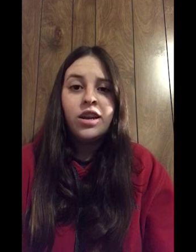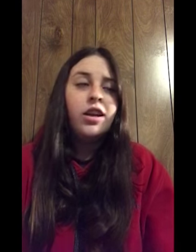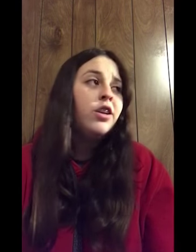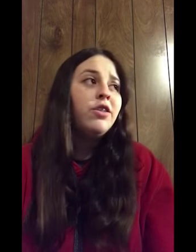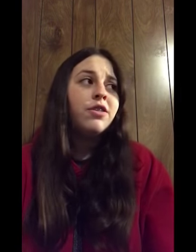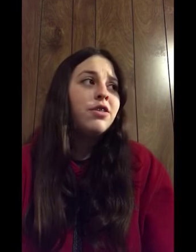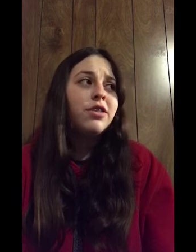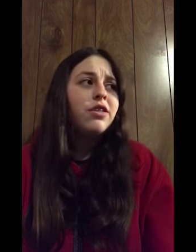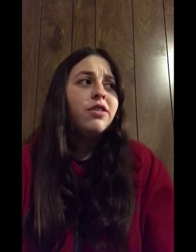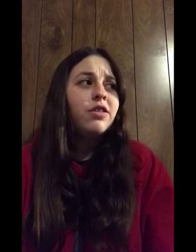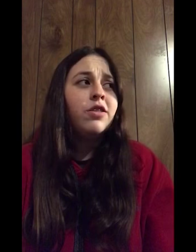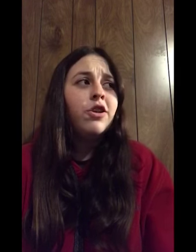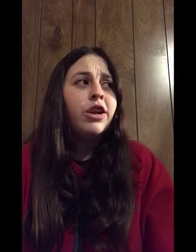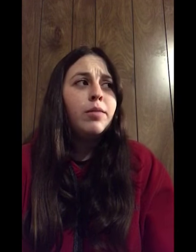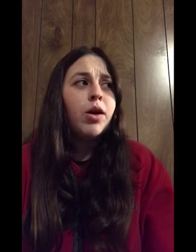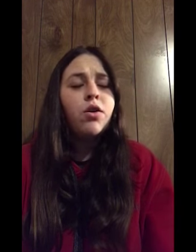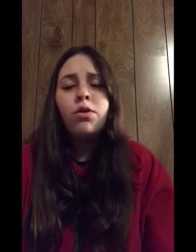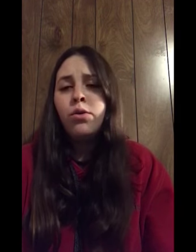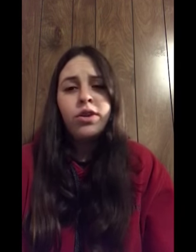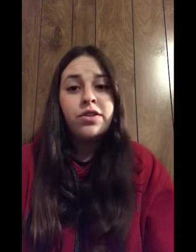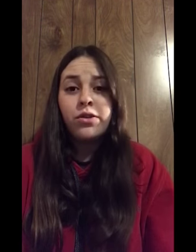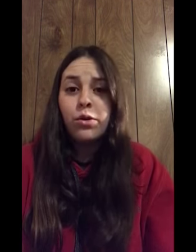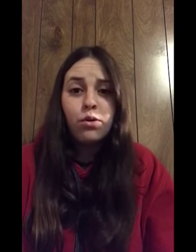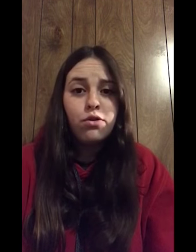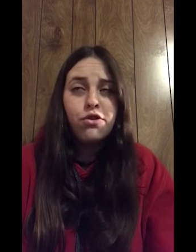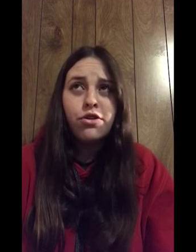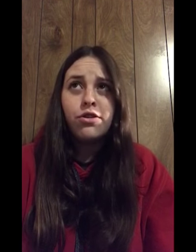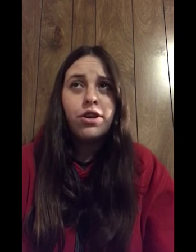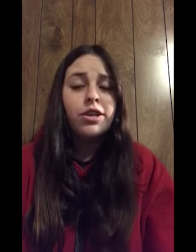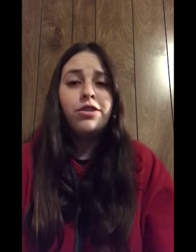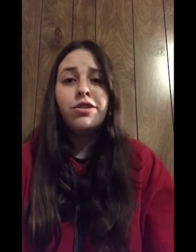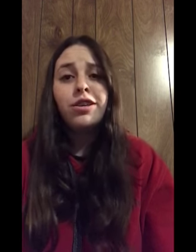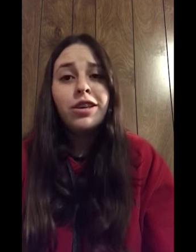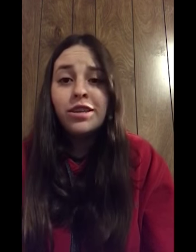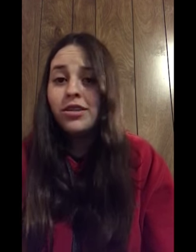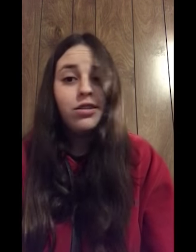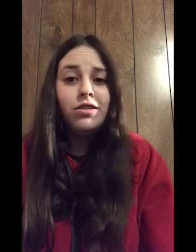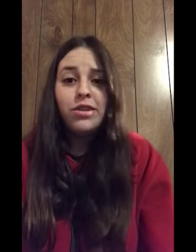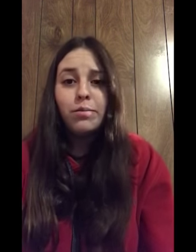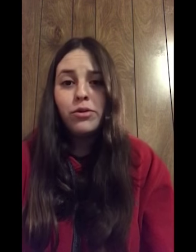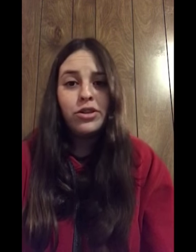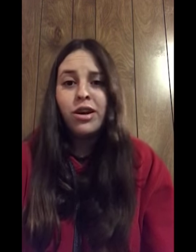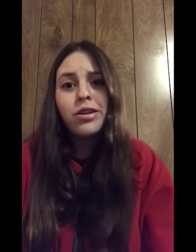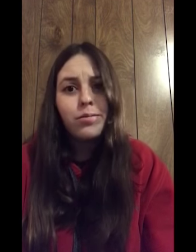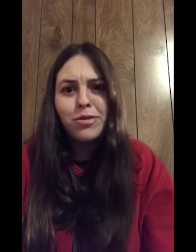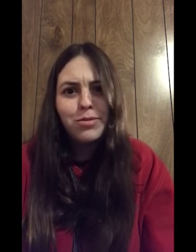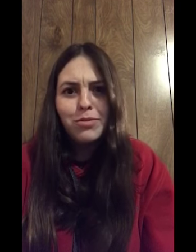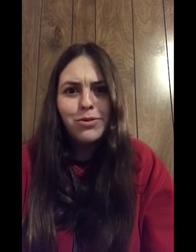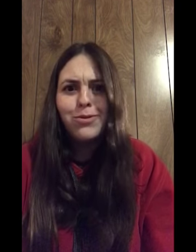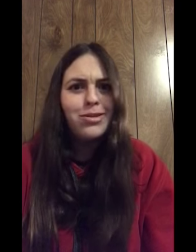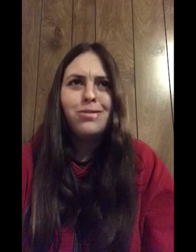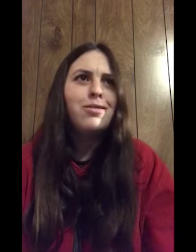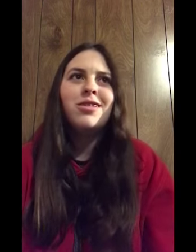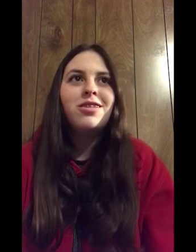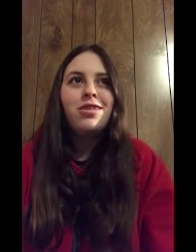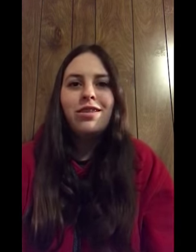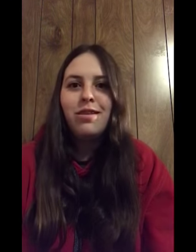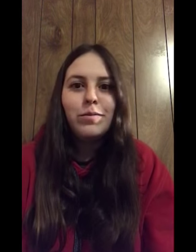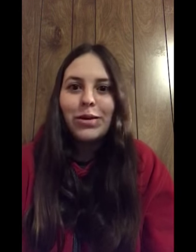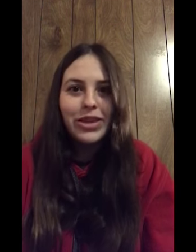You're learning about a whole other culture. And you're able to talk to more people. Let's love about